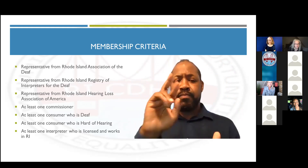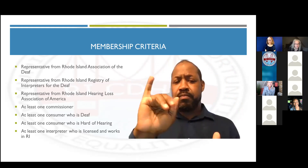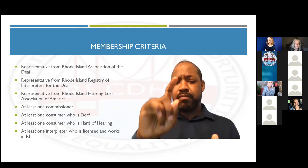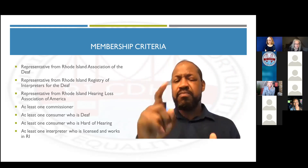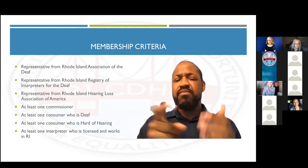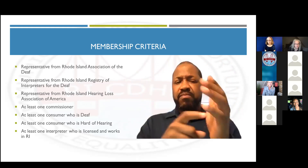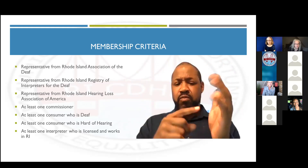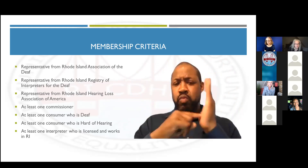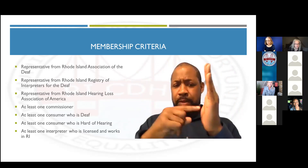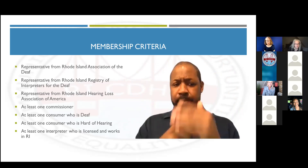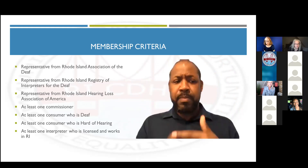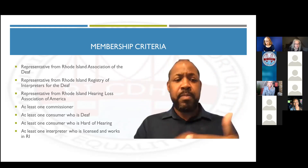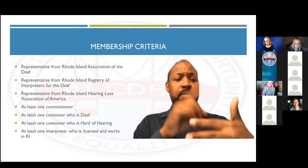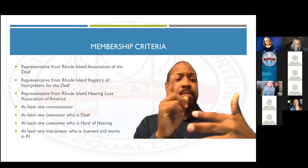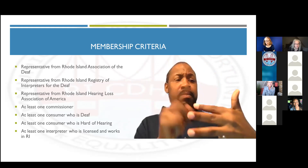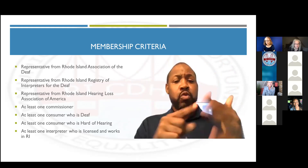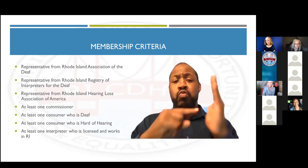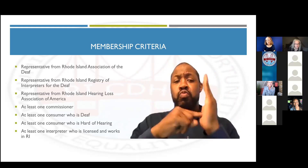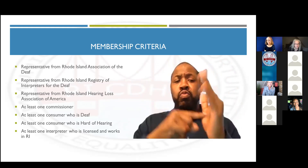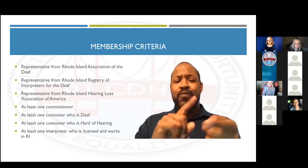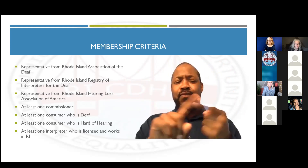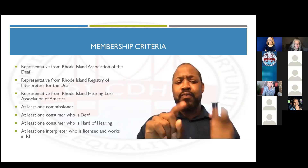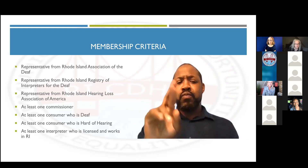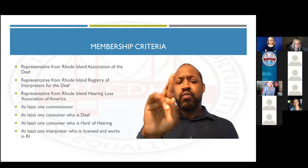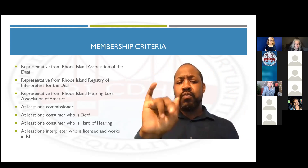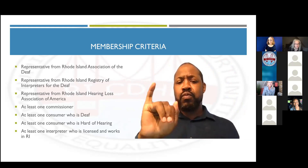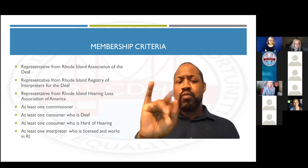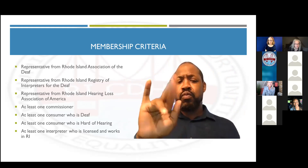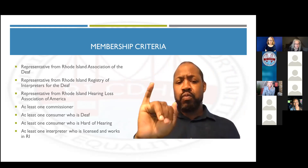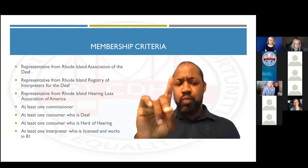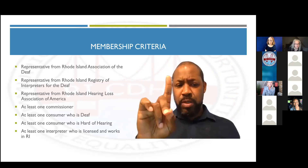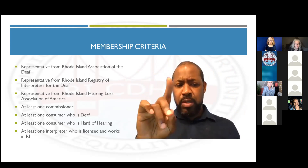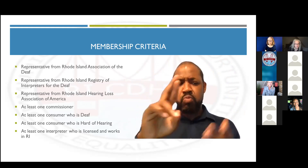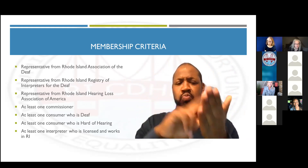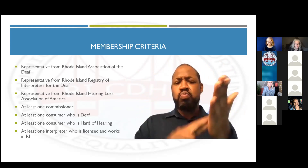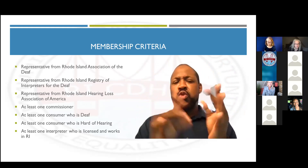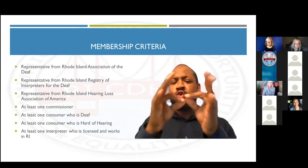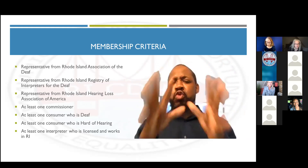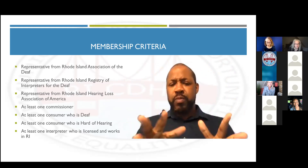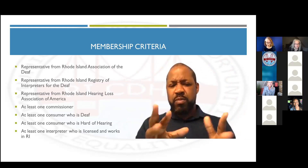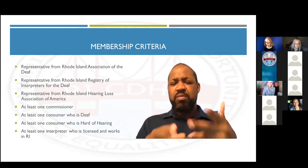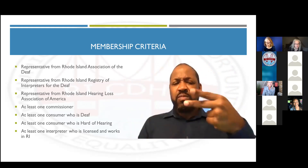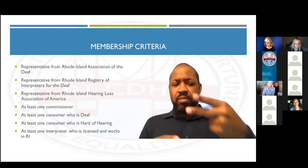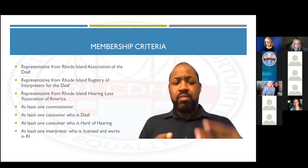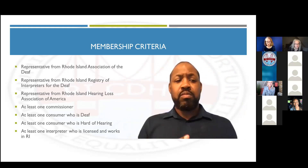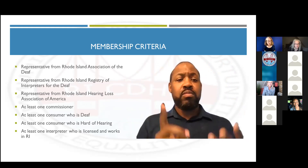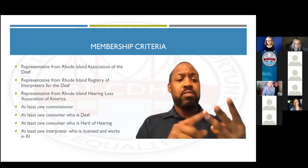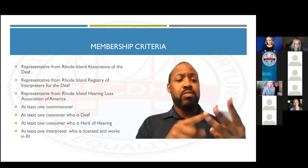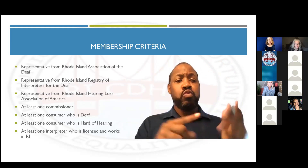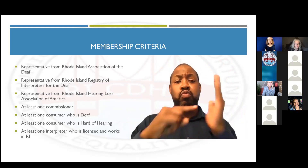They're representing, or you will be representing, the Rhode Island. We have people from the Rhode Island Association of the Deaf, excuse me. We have